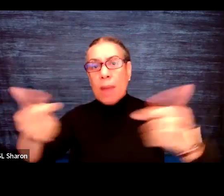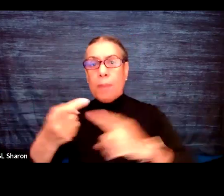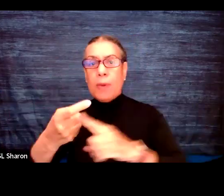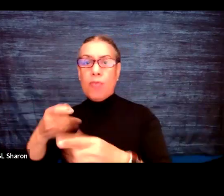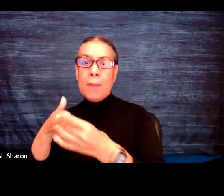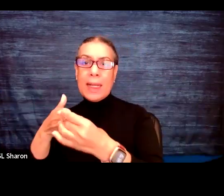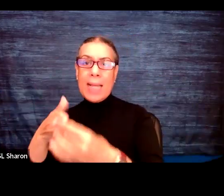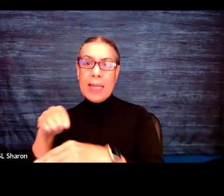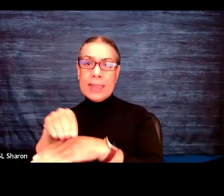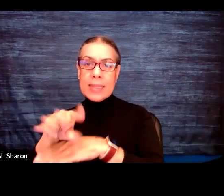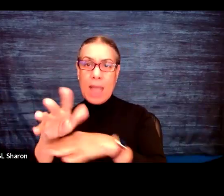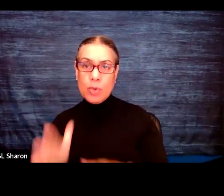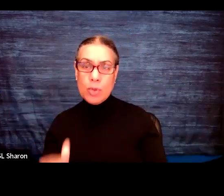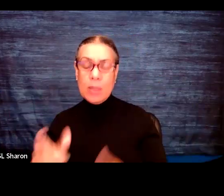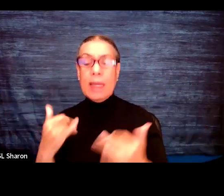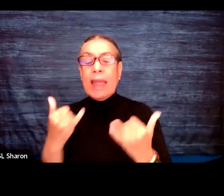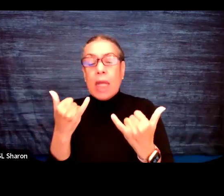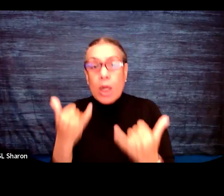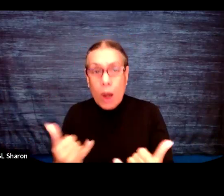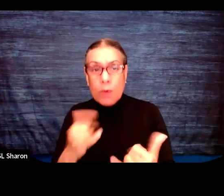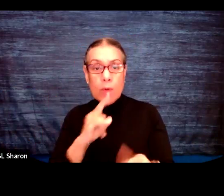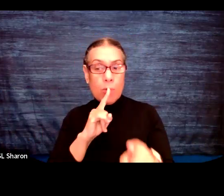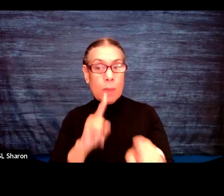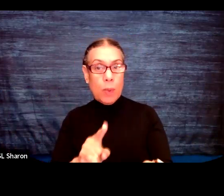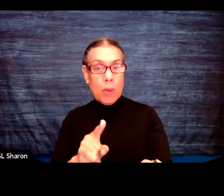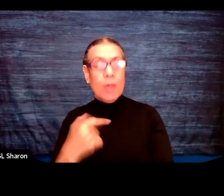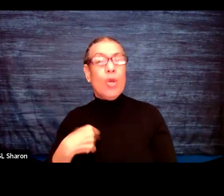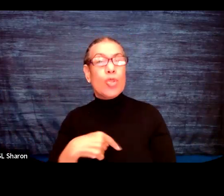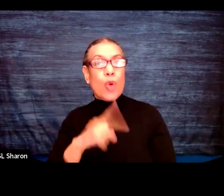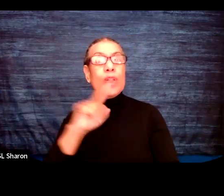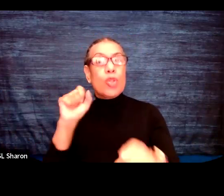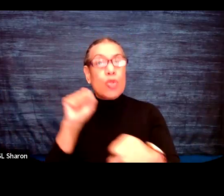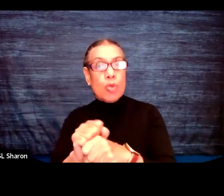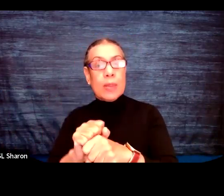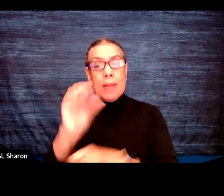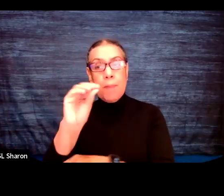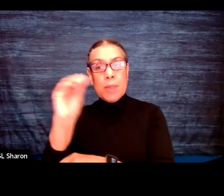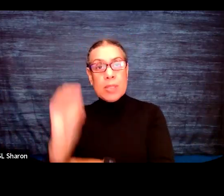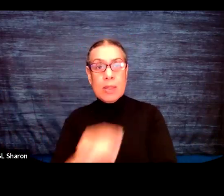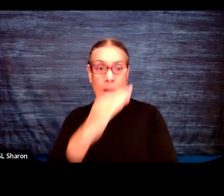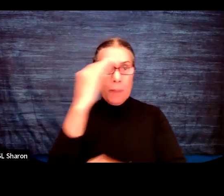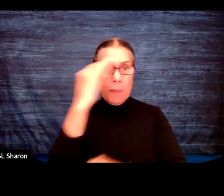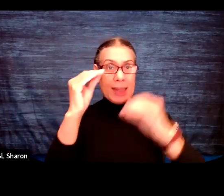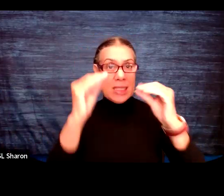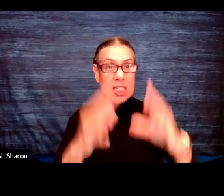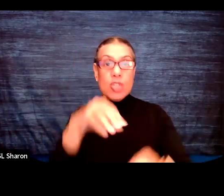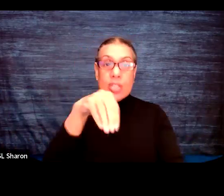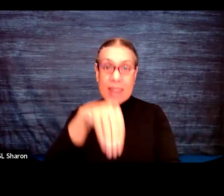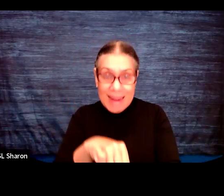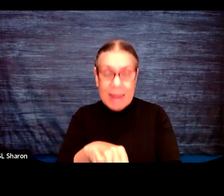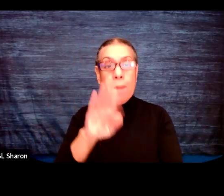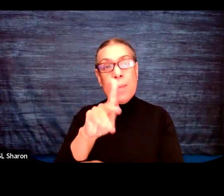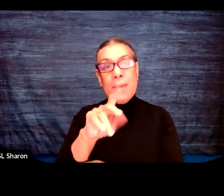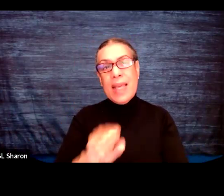guidance counselors in an updated report so that the actual percentage of Black teachers employed in the BPS is